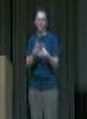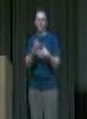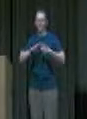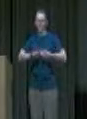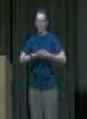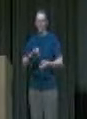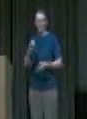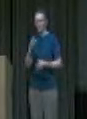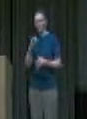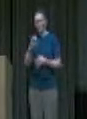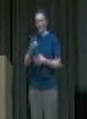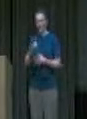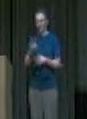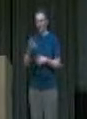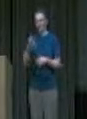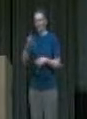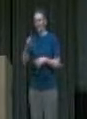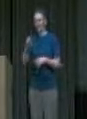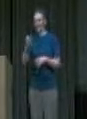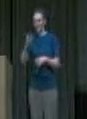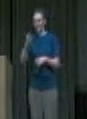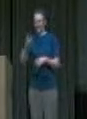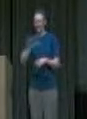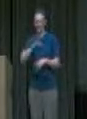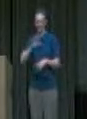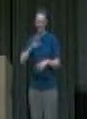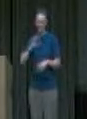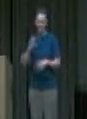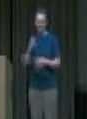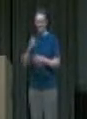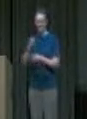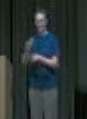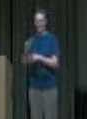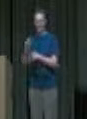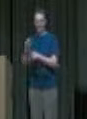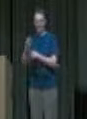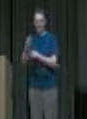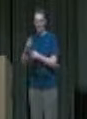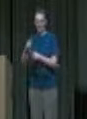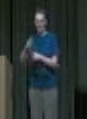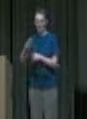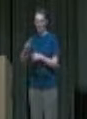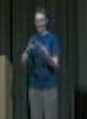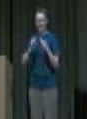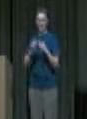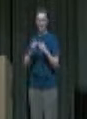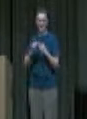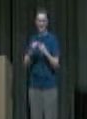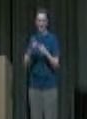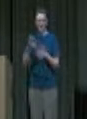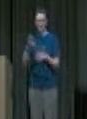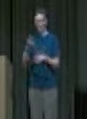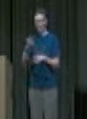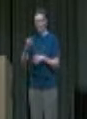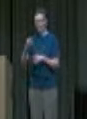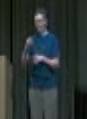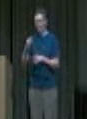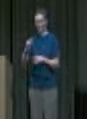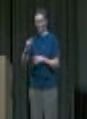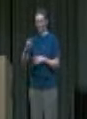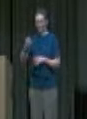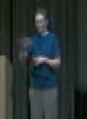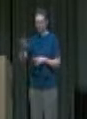have Ohio Lake Erie Commission, Summit Metro Parks, City of Cuyahoga Falls, as well as Summit County. And so all of